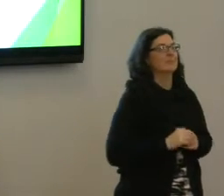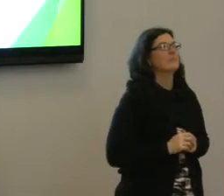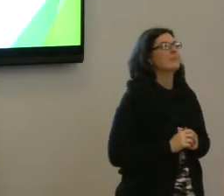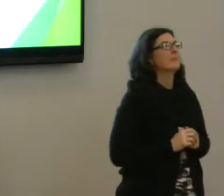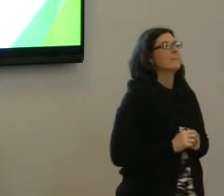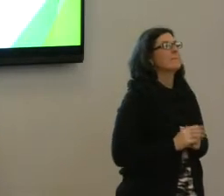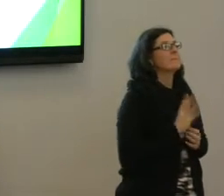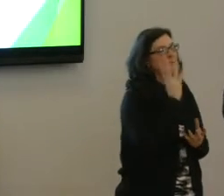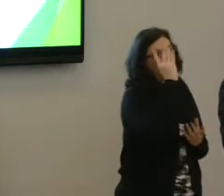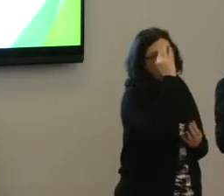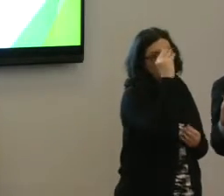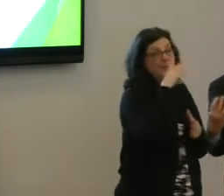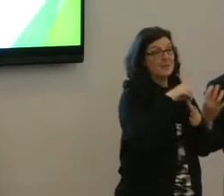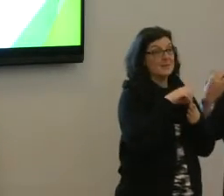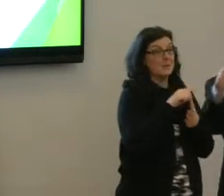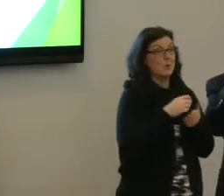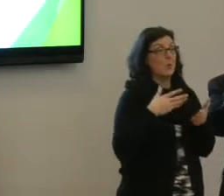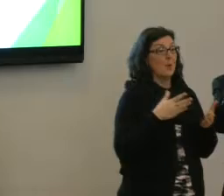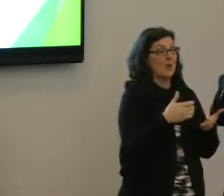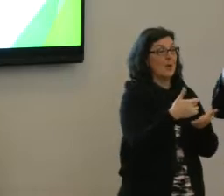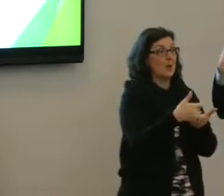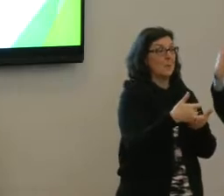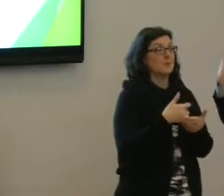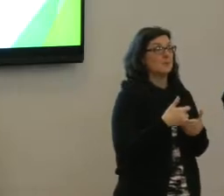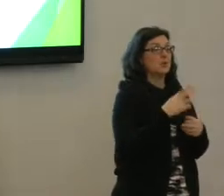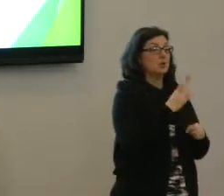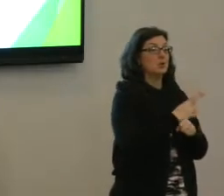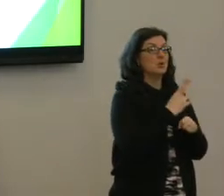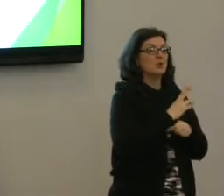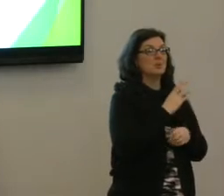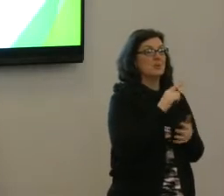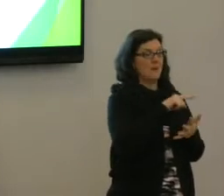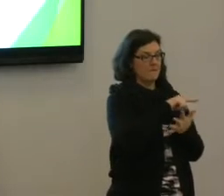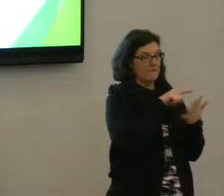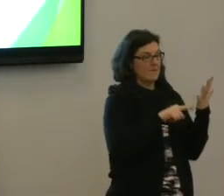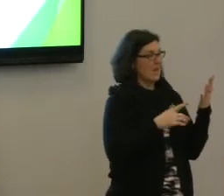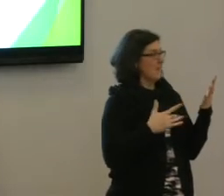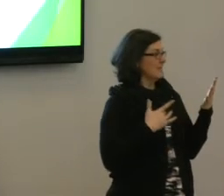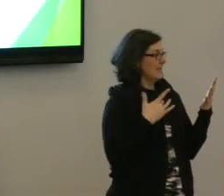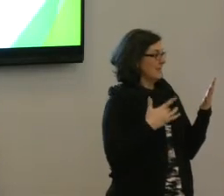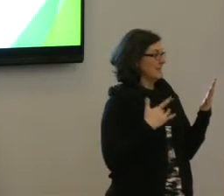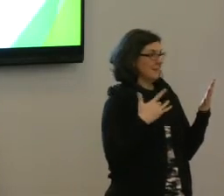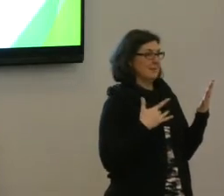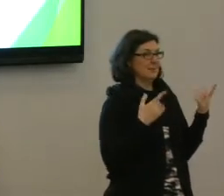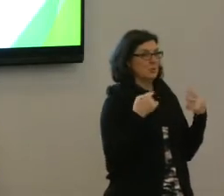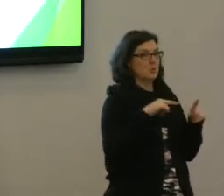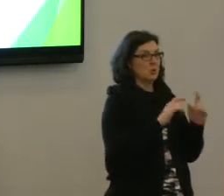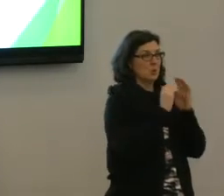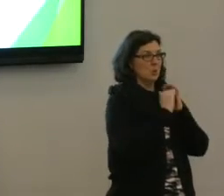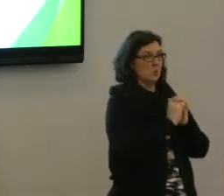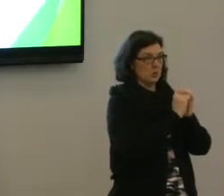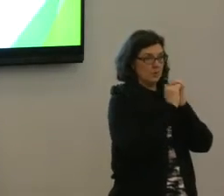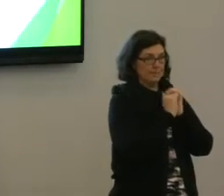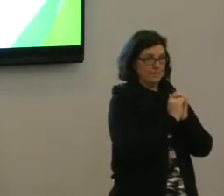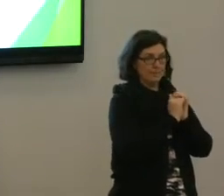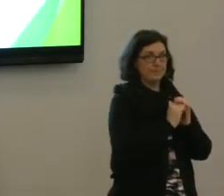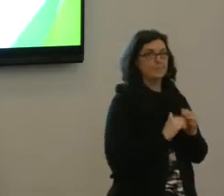Think about disability as the way it helps us to come back and use all of our senses in worship. We are the